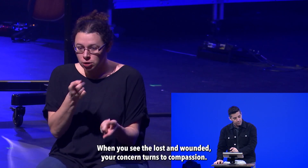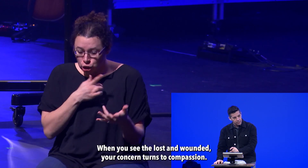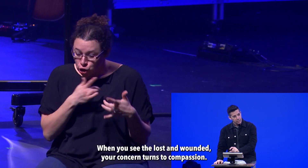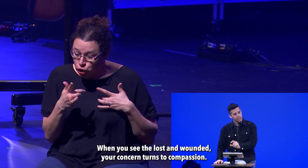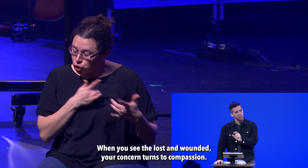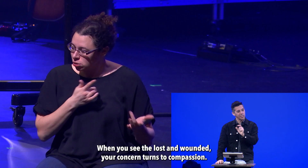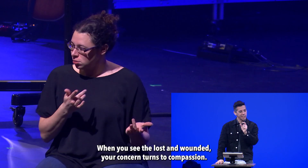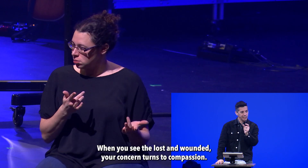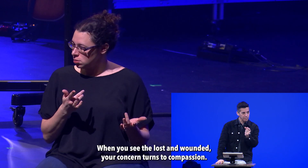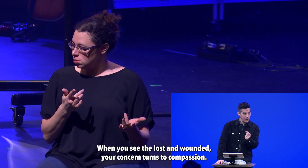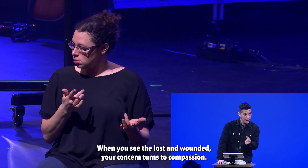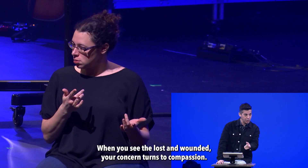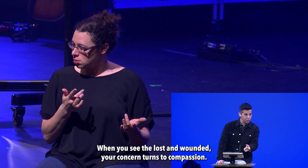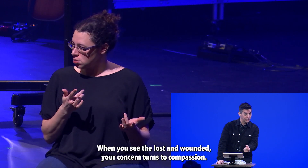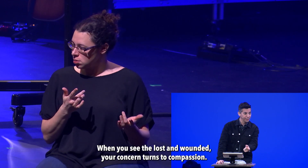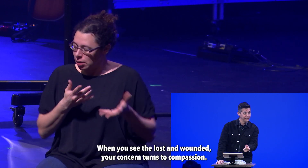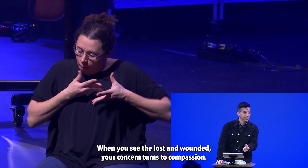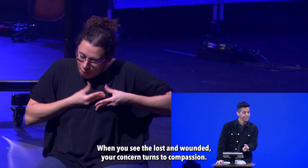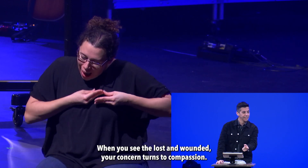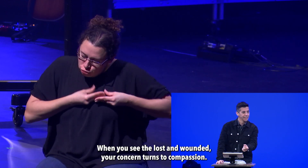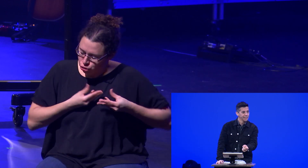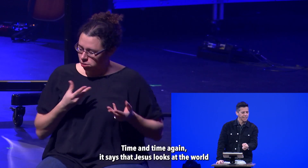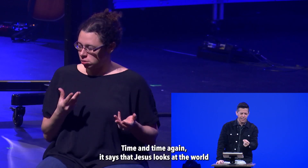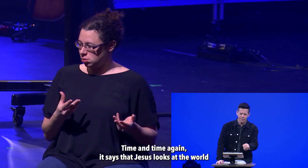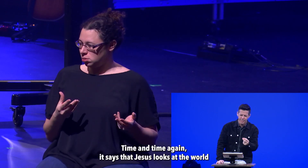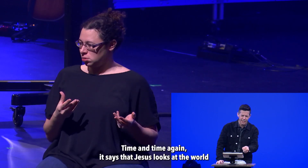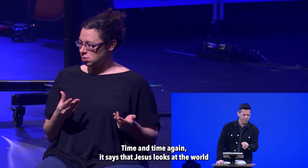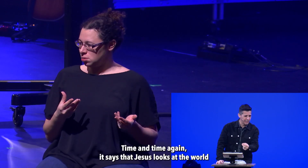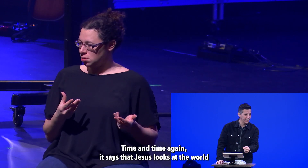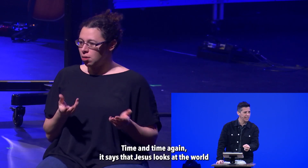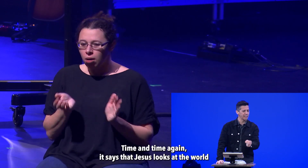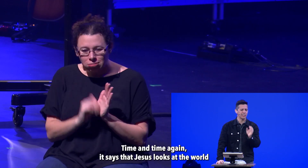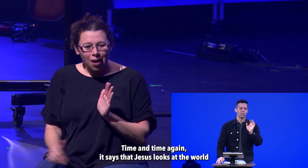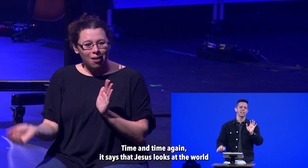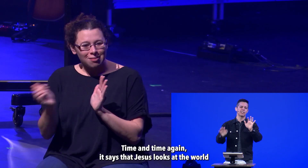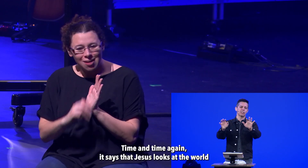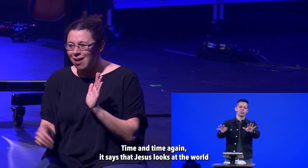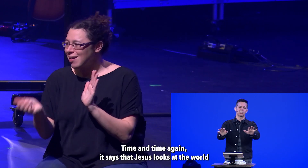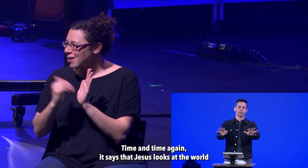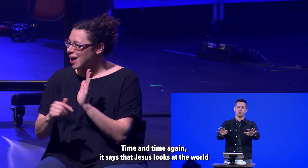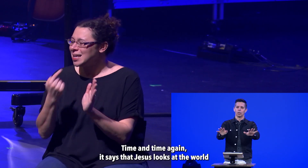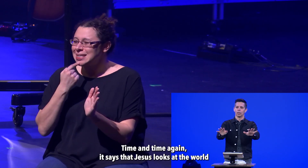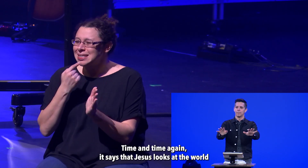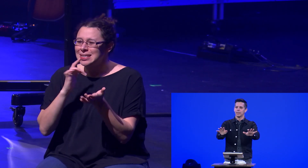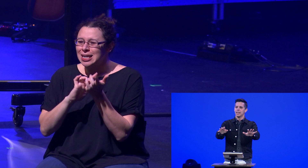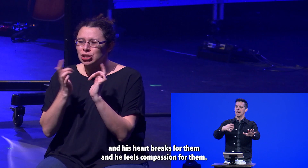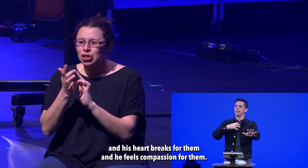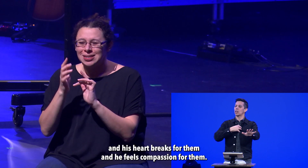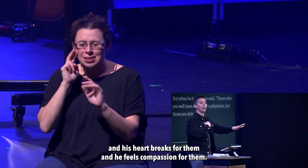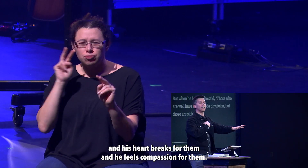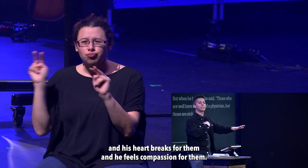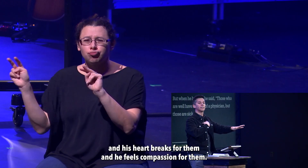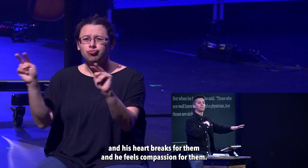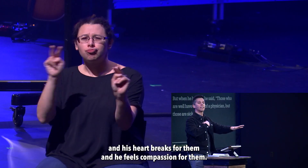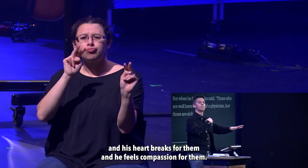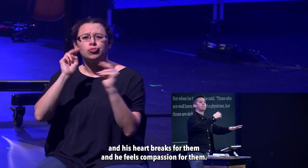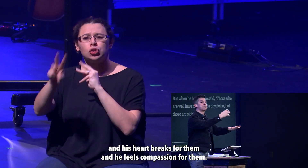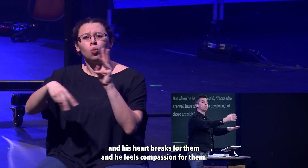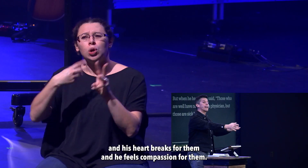concern turns to compassion. Time and time again, it says that Jesus looks at the world and his